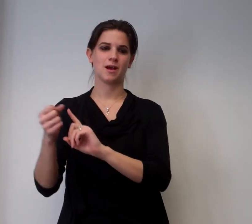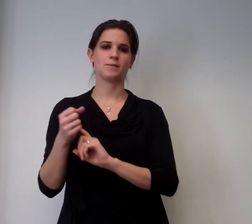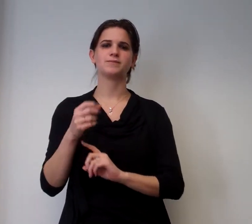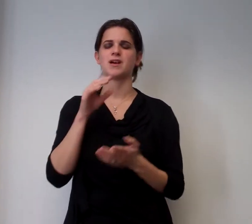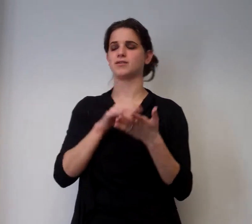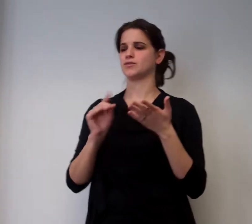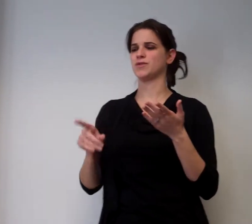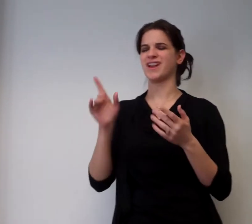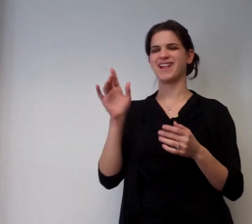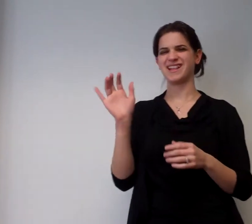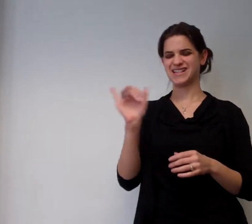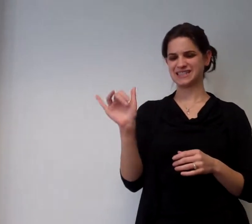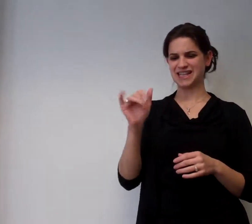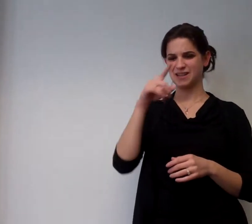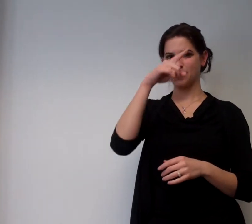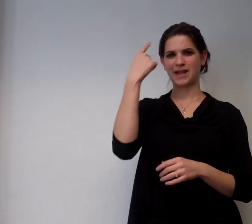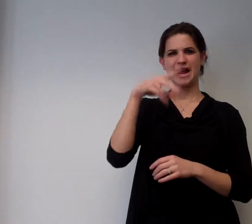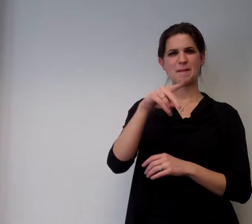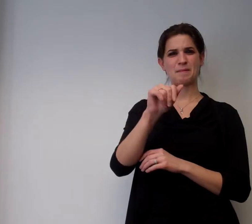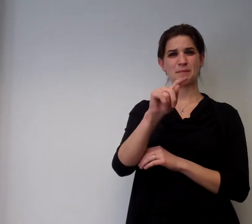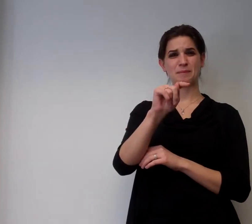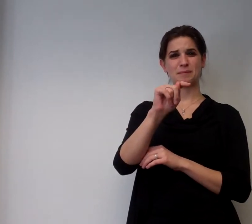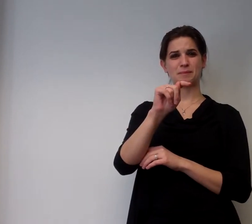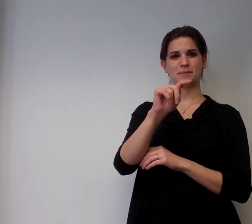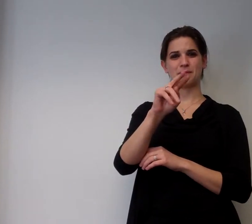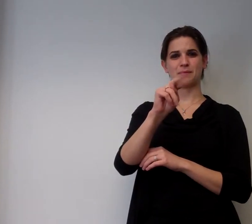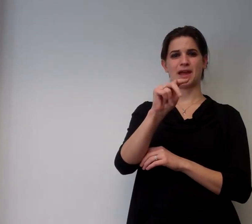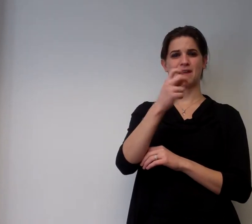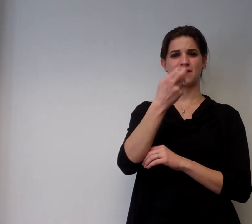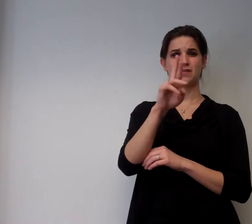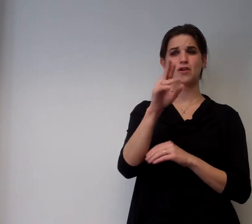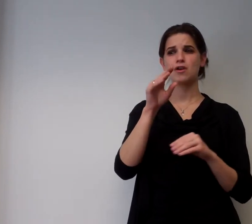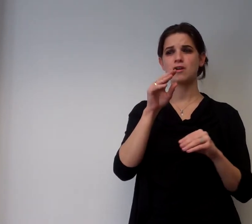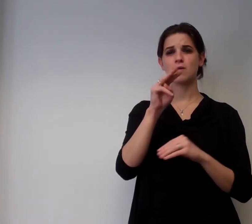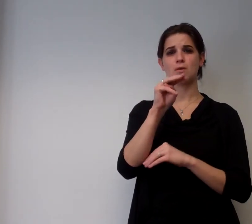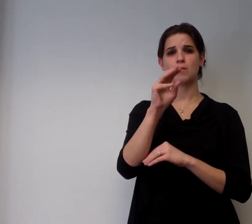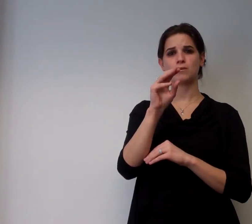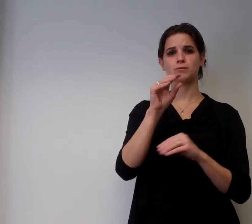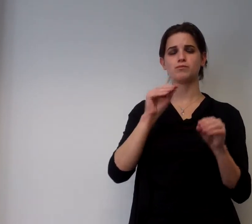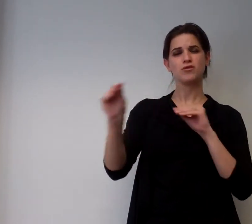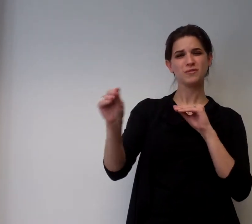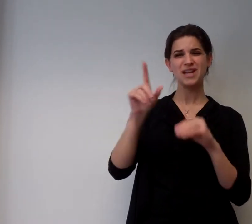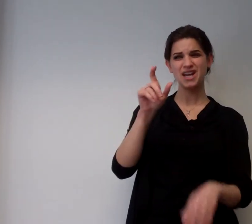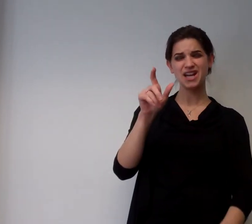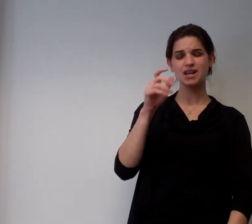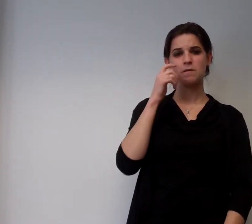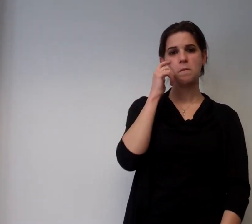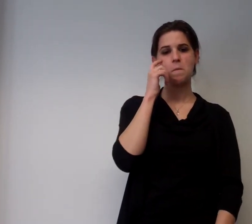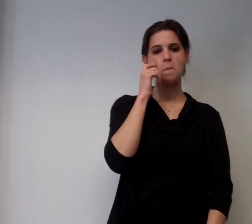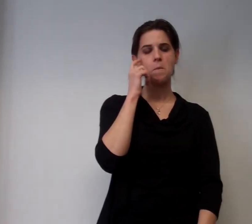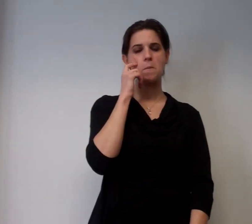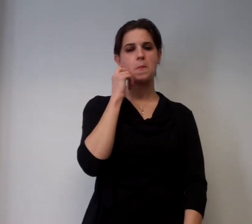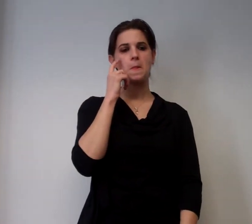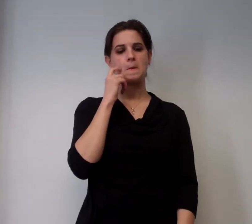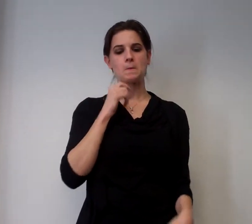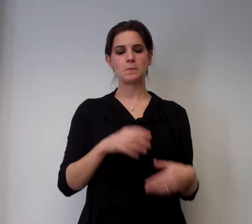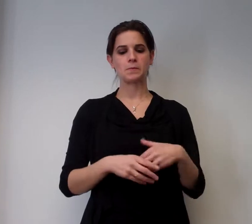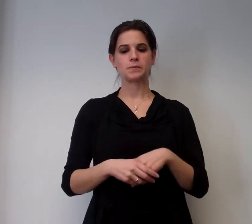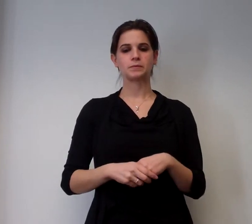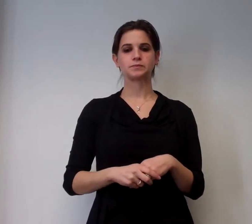later. Later, and that was a different organization. But that is true. So all of this is part of the nonviolent